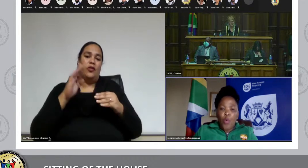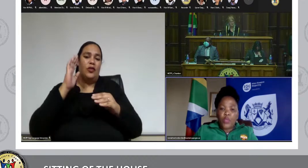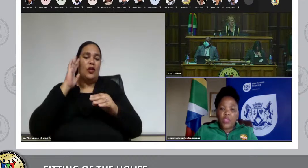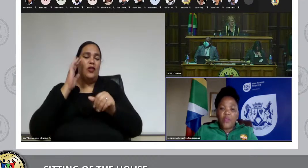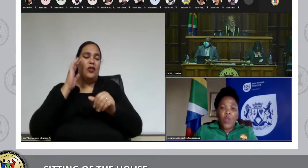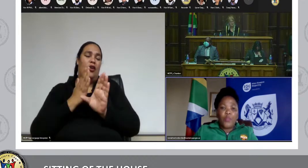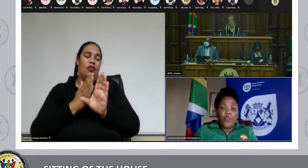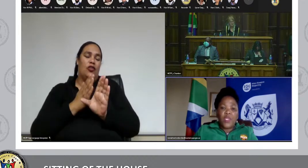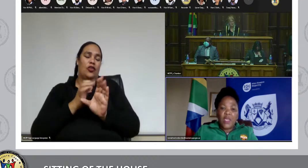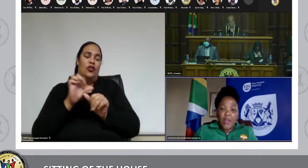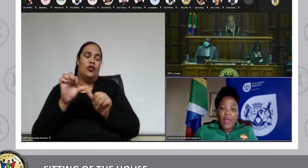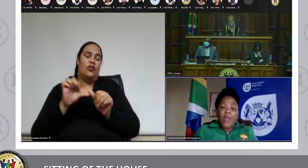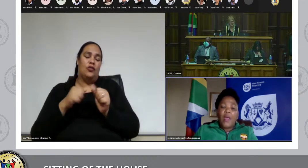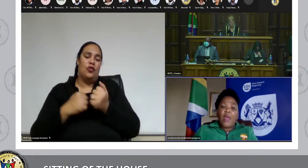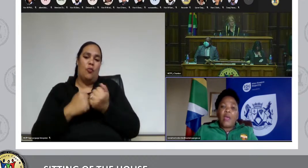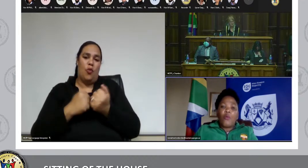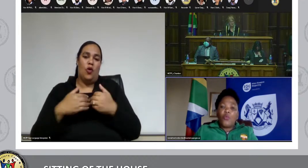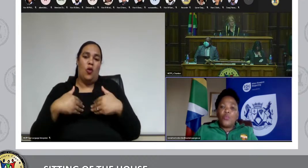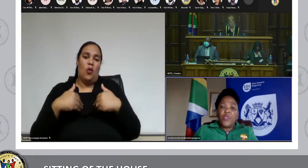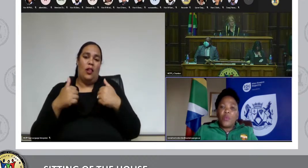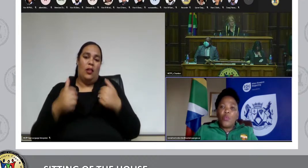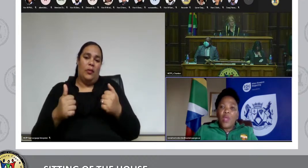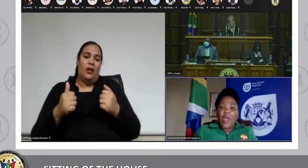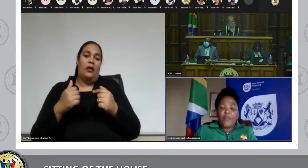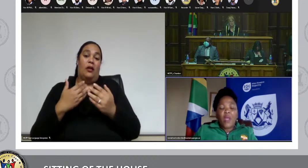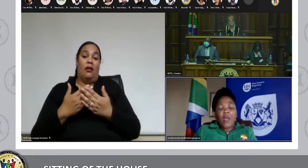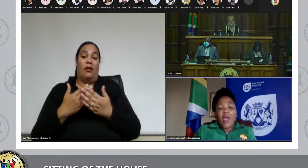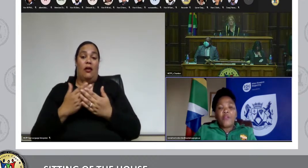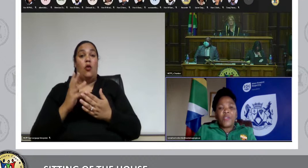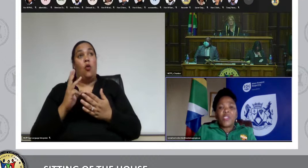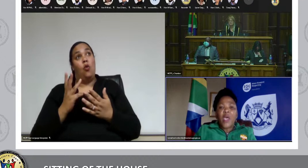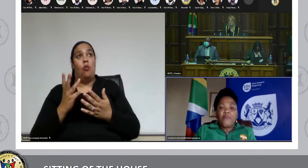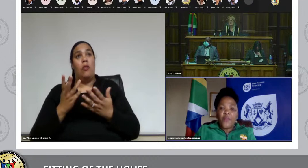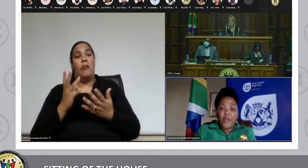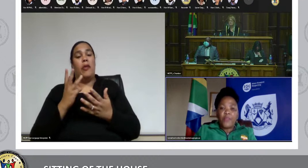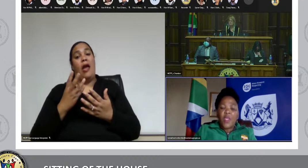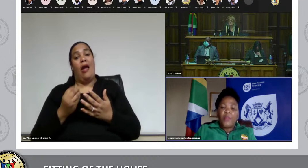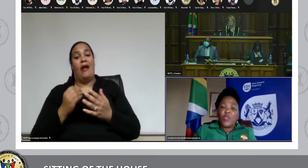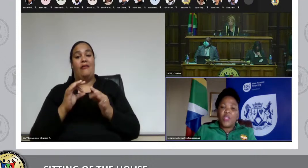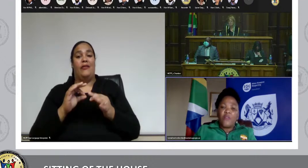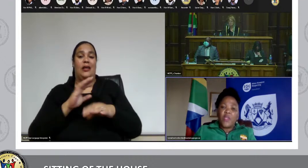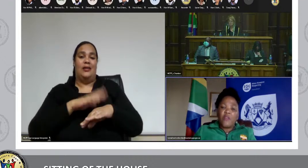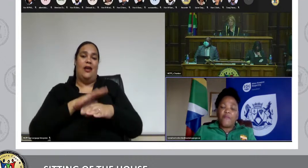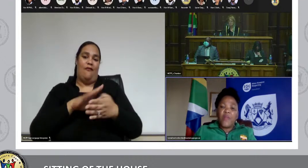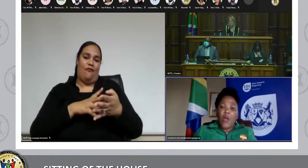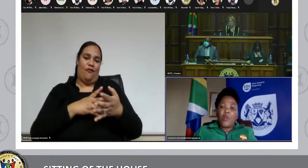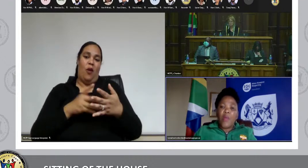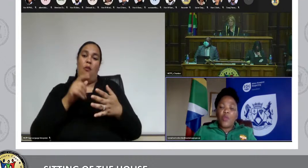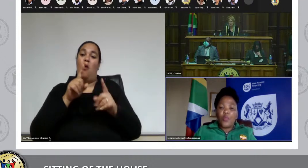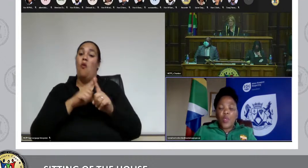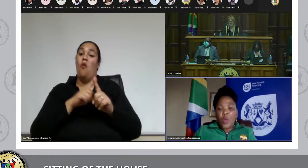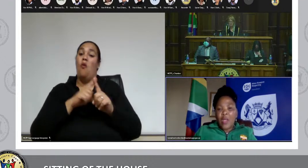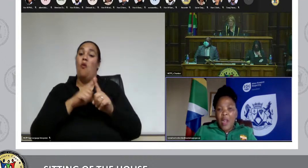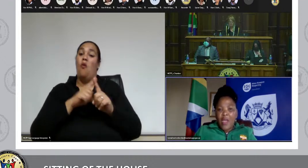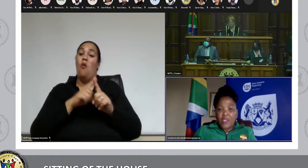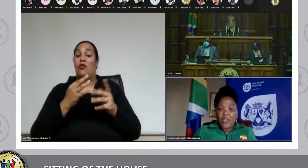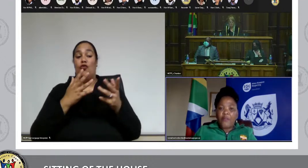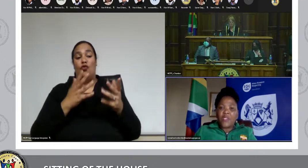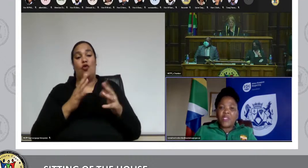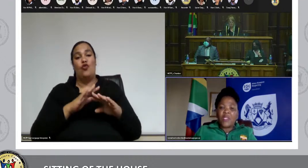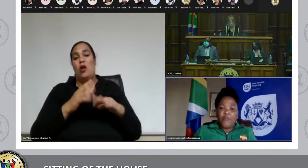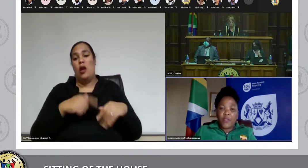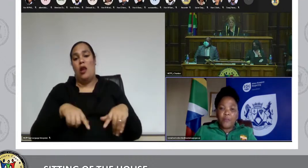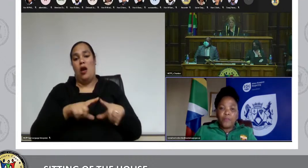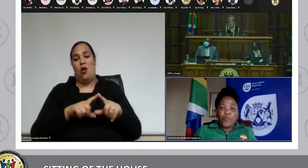psychosocial support and the well-being will have a kind of a time frame. Because even if now it might not be localized